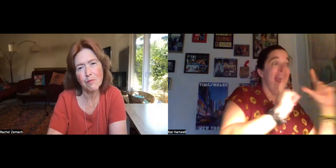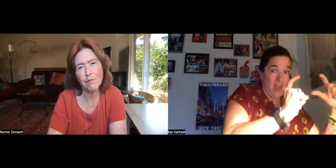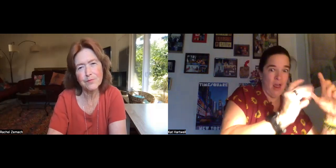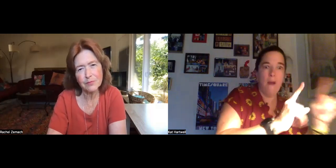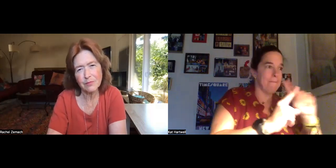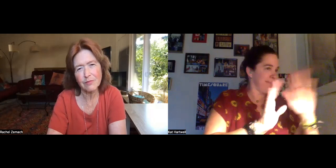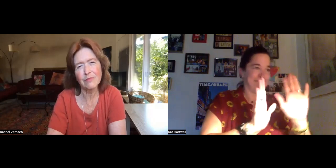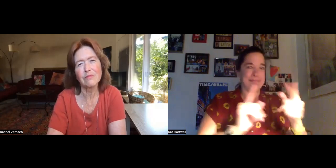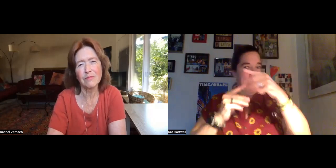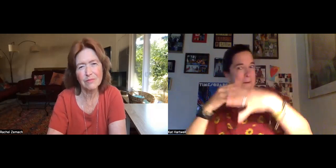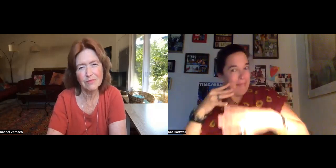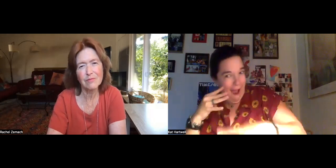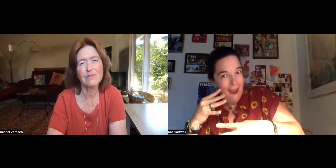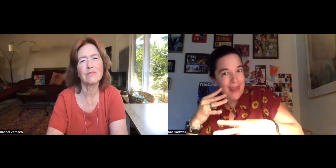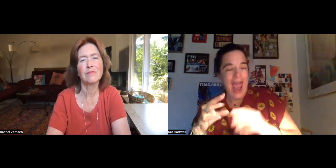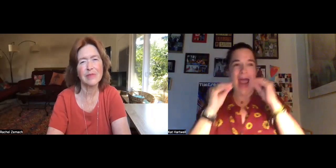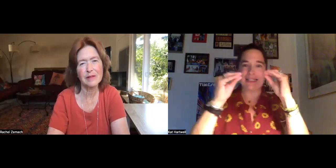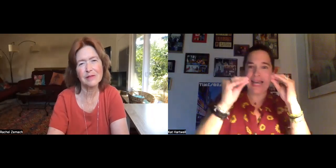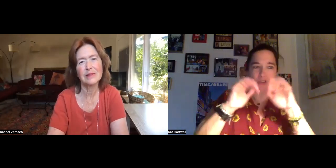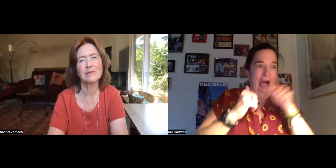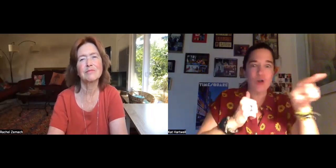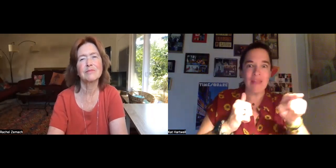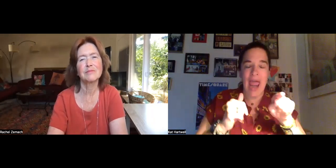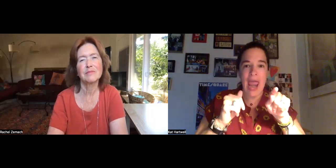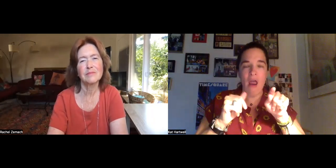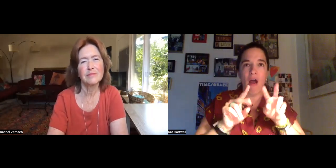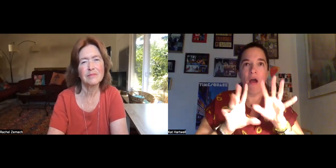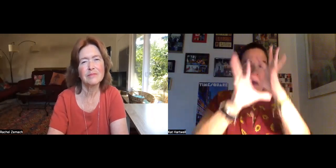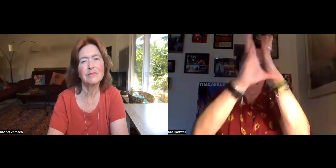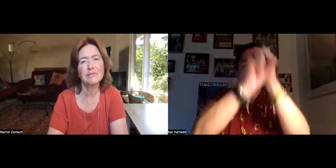red, blood, and teeth? How did they